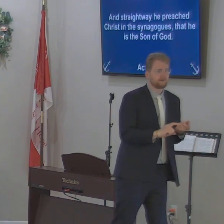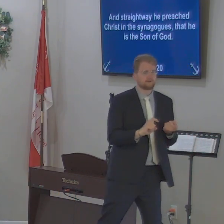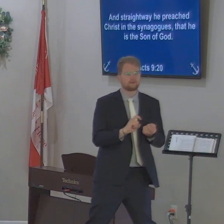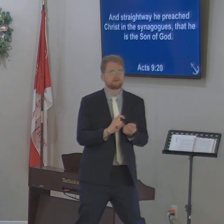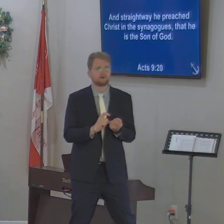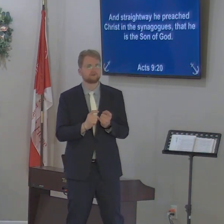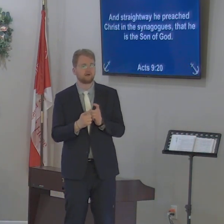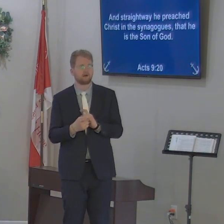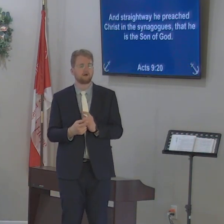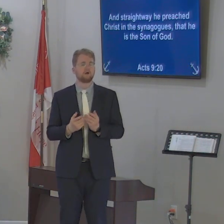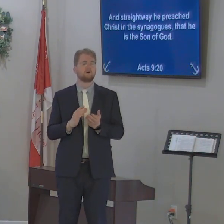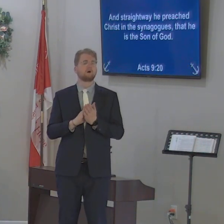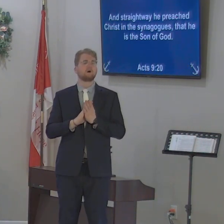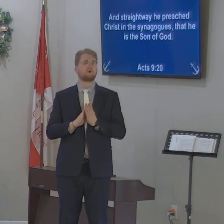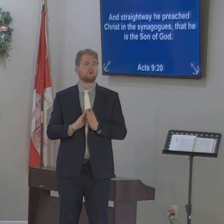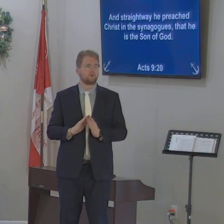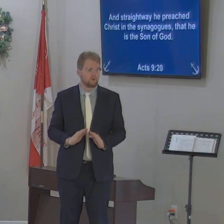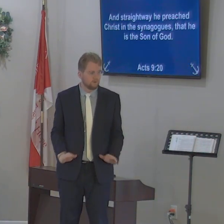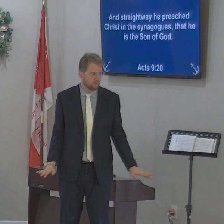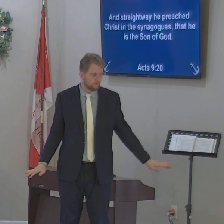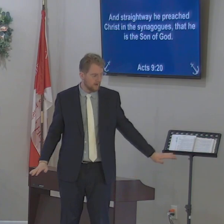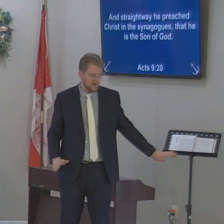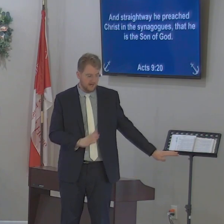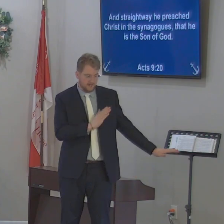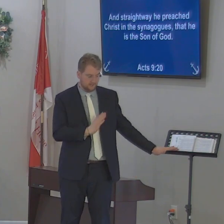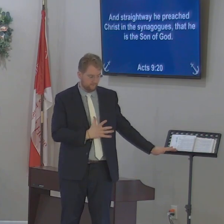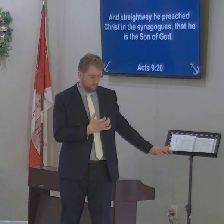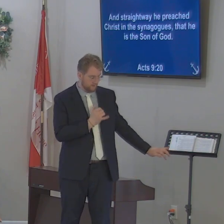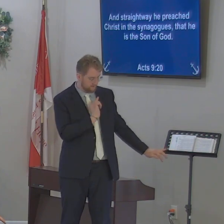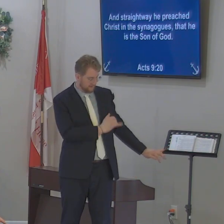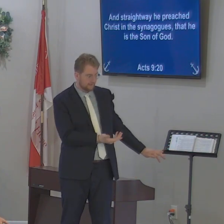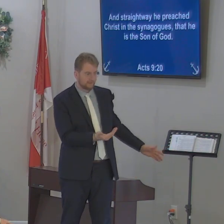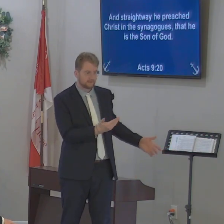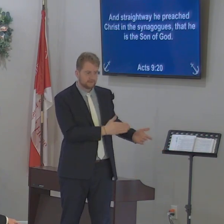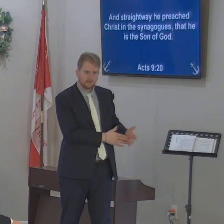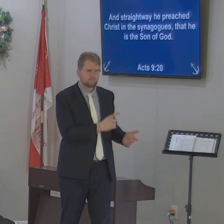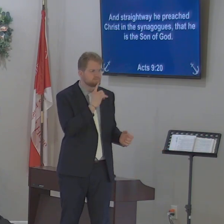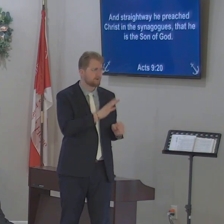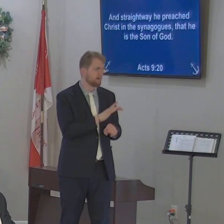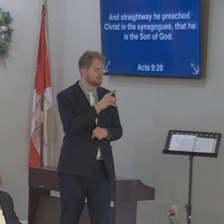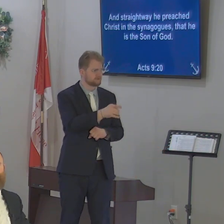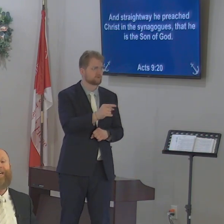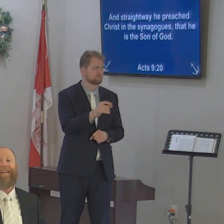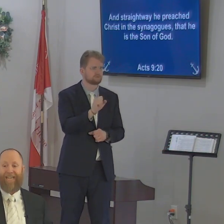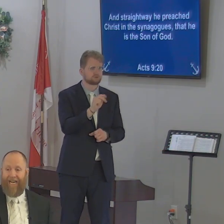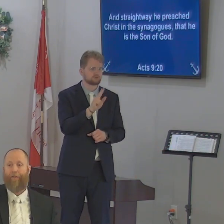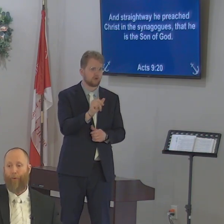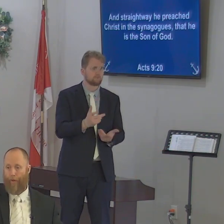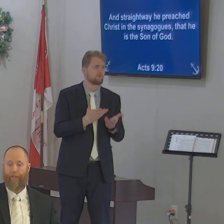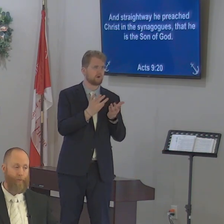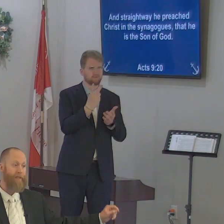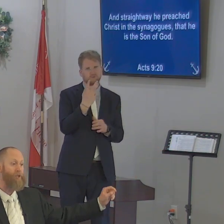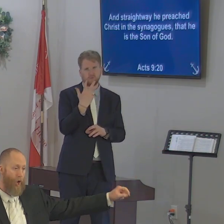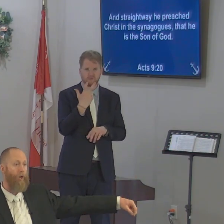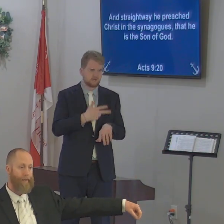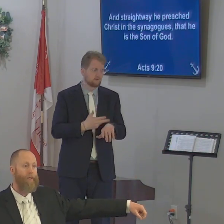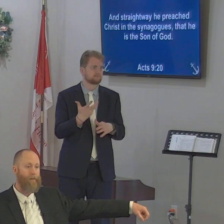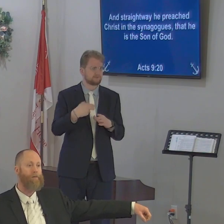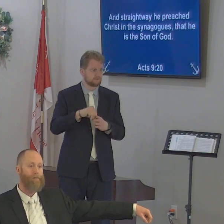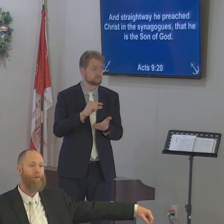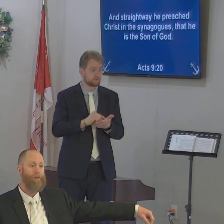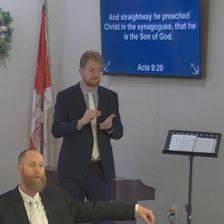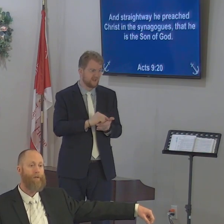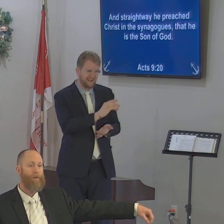And you never want to be there again. I promise you, because Saul brought it up two or three times in Scripture, he never wanted to be Saul